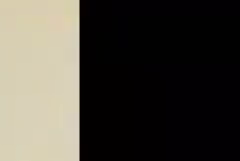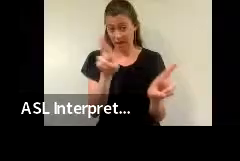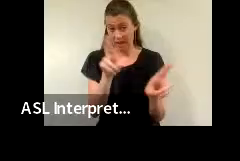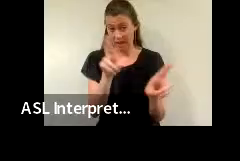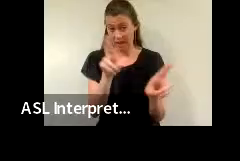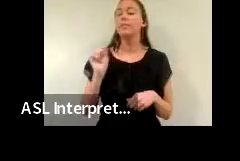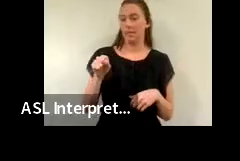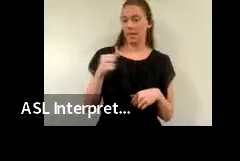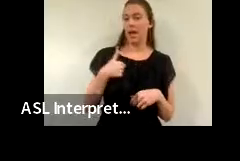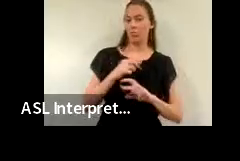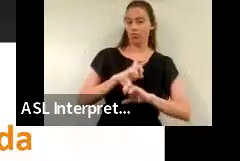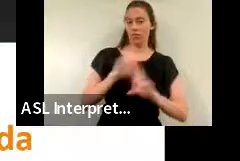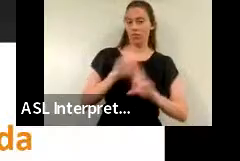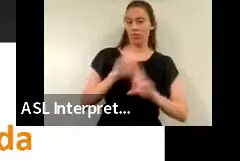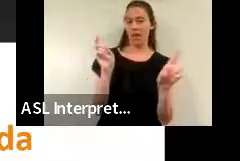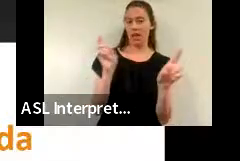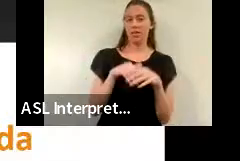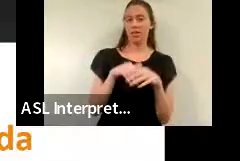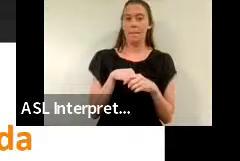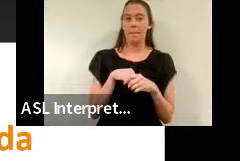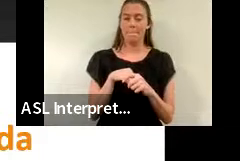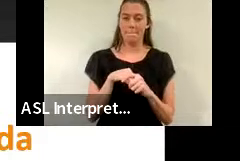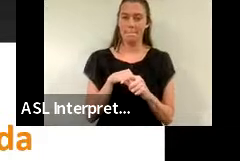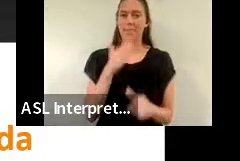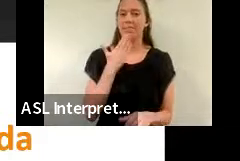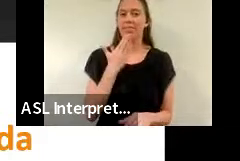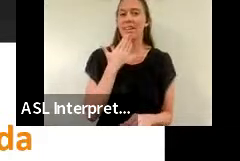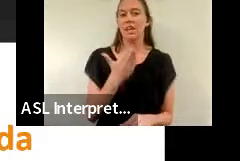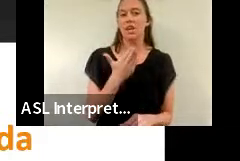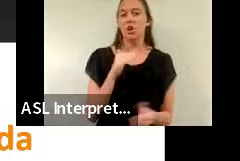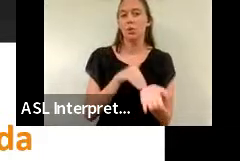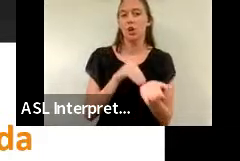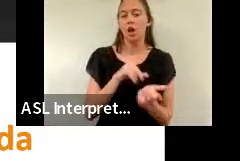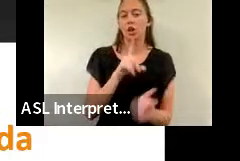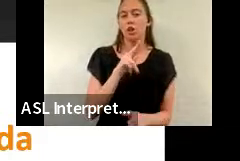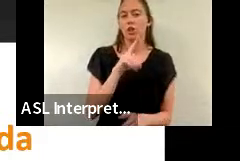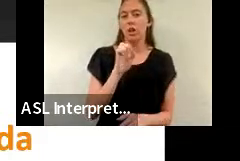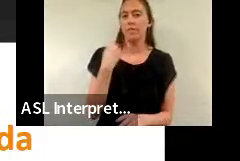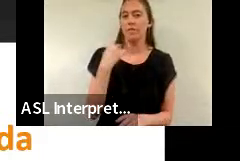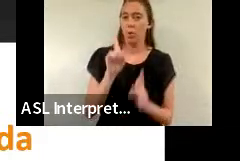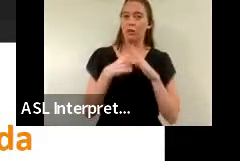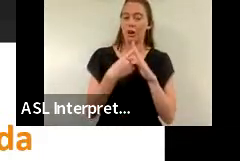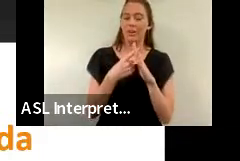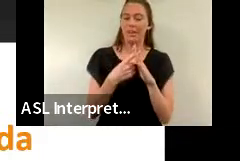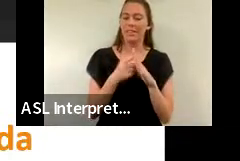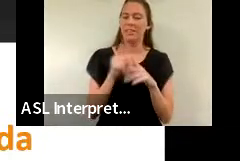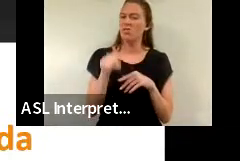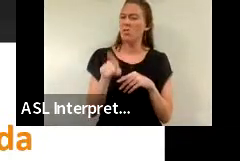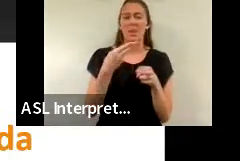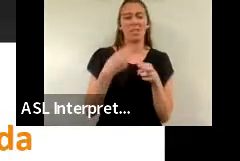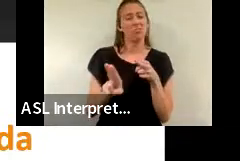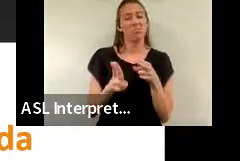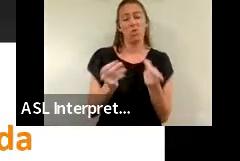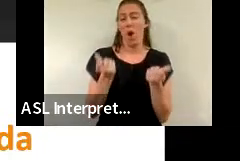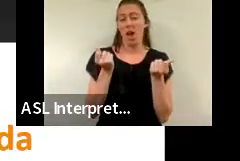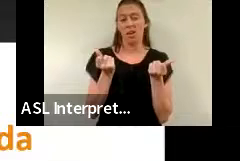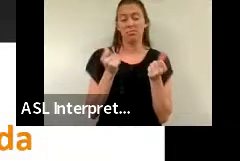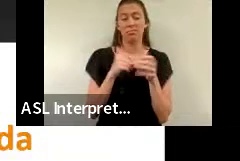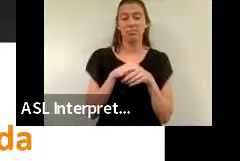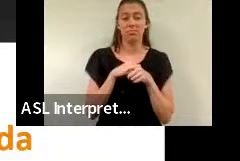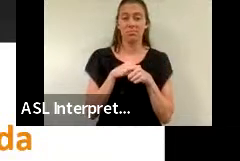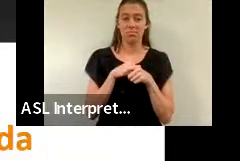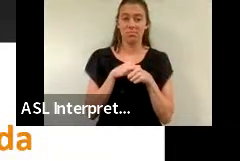am. And thanks, Dr. Dunn, for jumping in. This should be fairly quick. Apologies